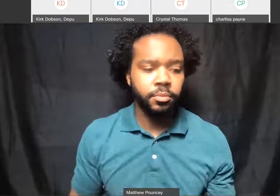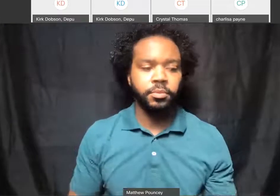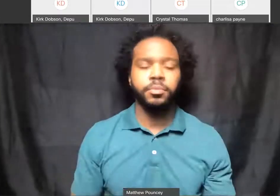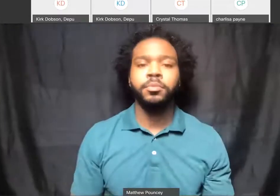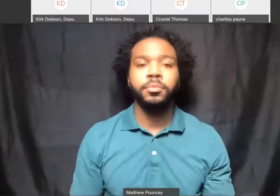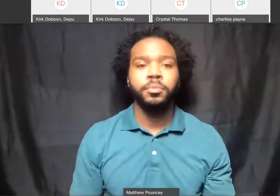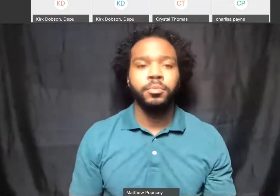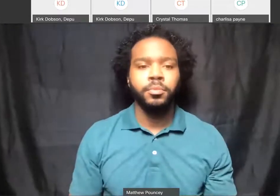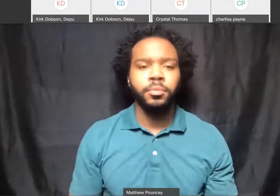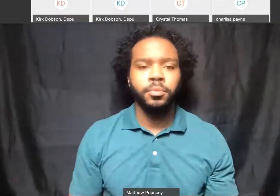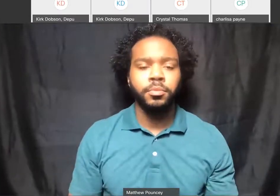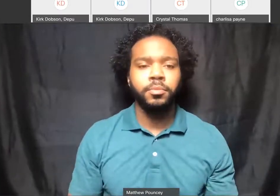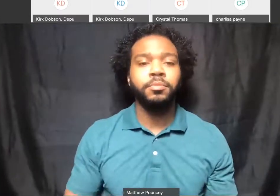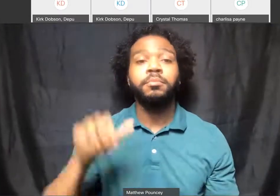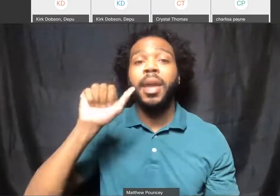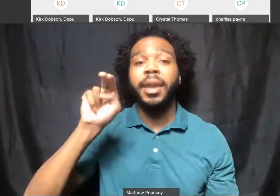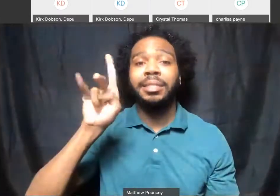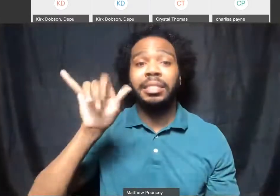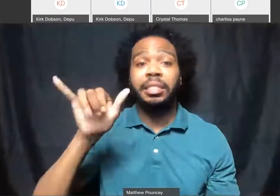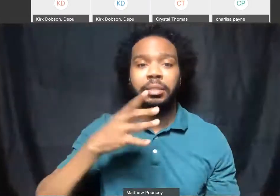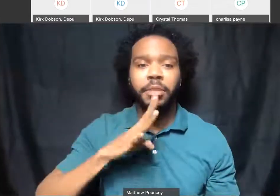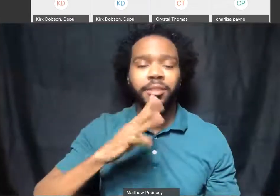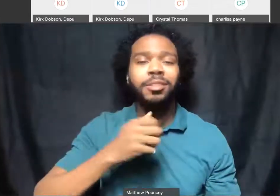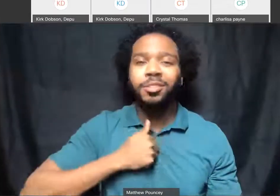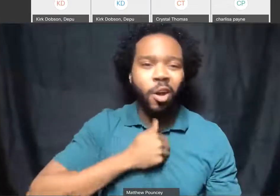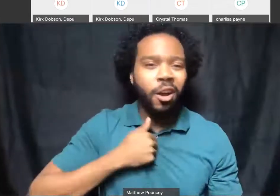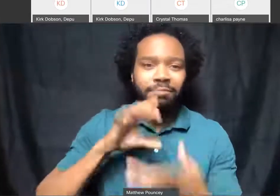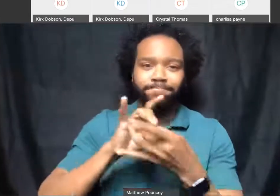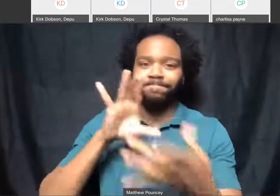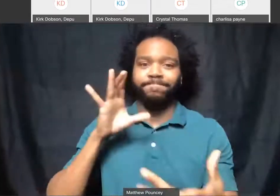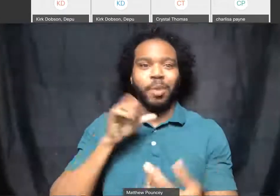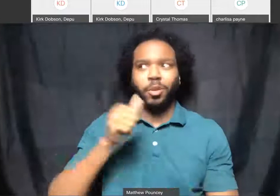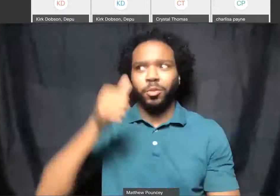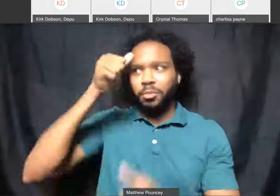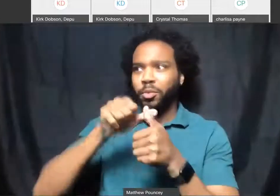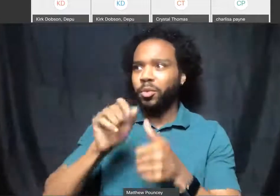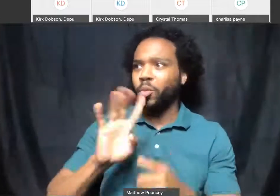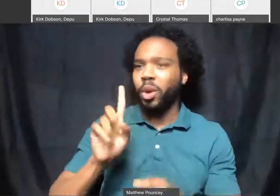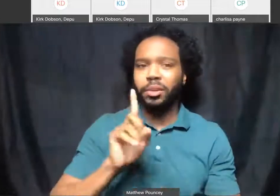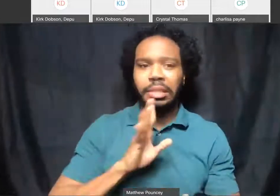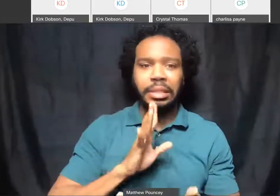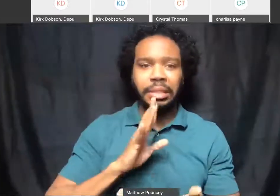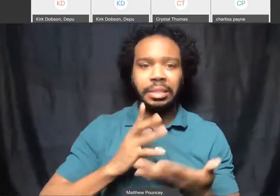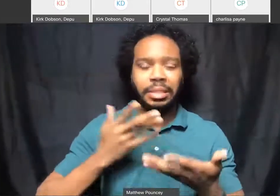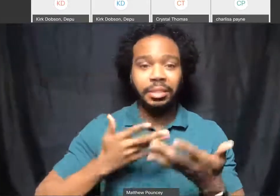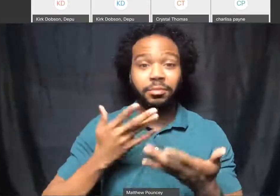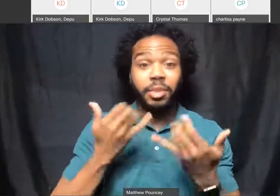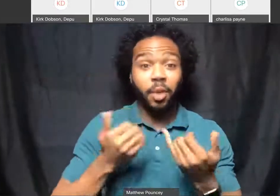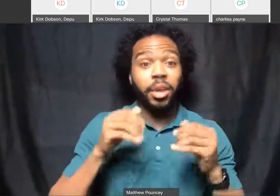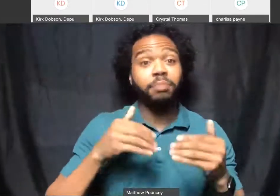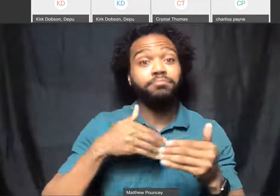Sorry that we cut off there for a minute, and I don't remember where I was, so perhaps we could now move on to the